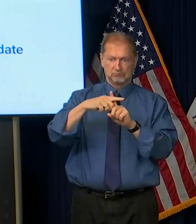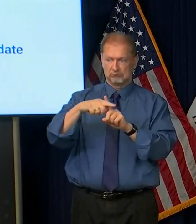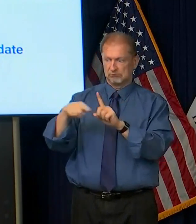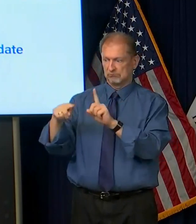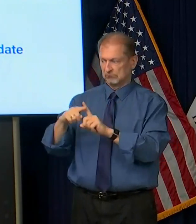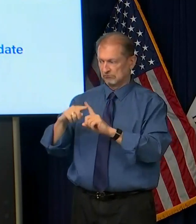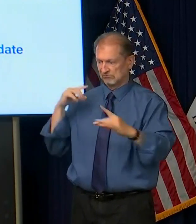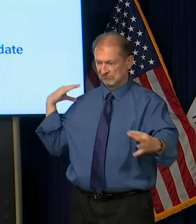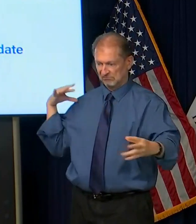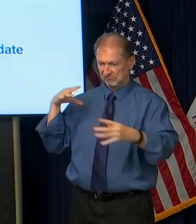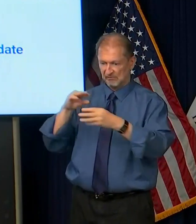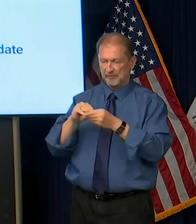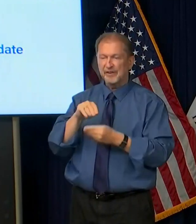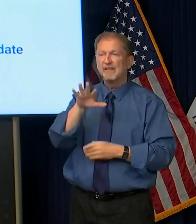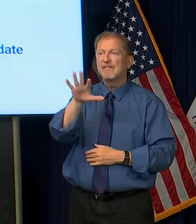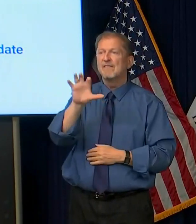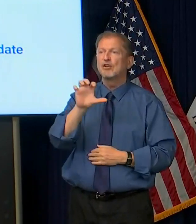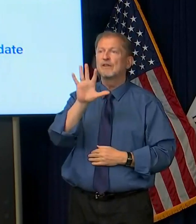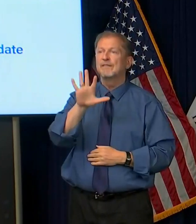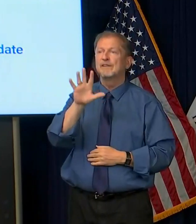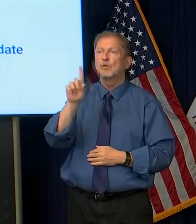a total of